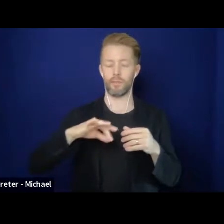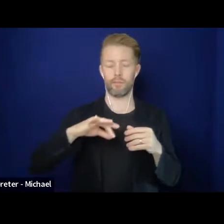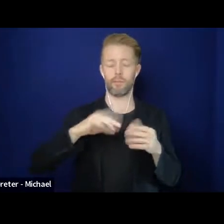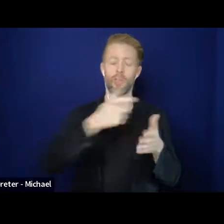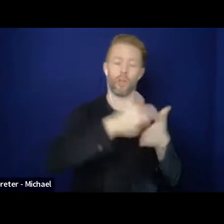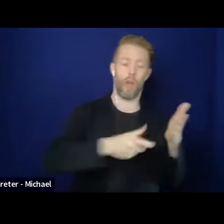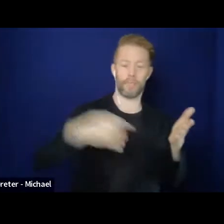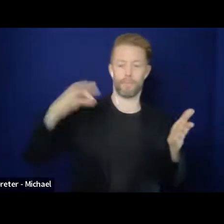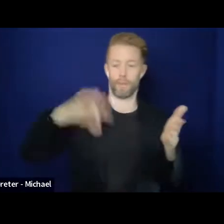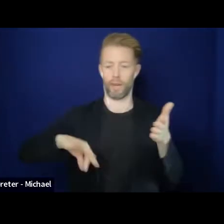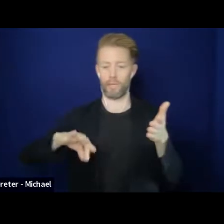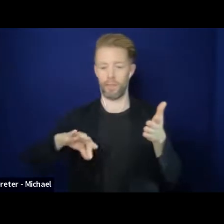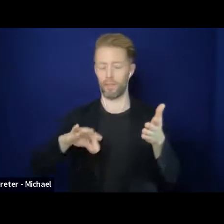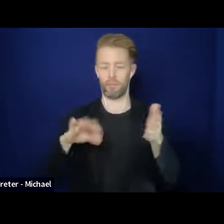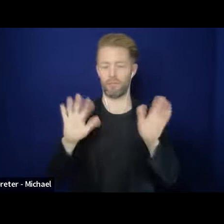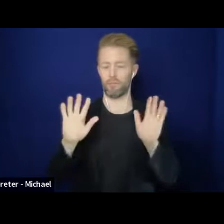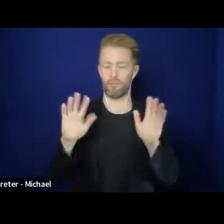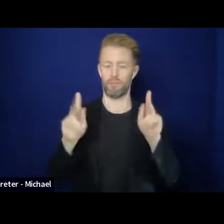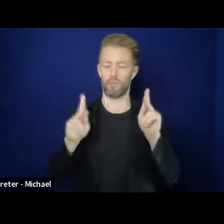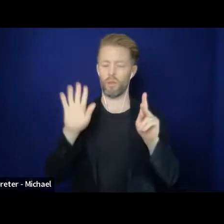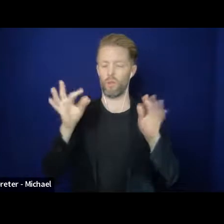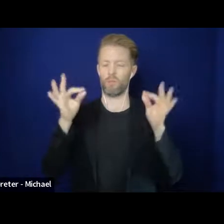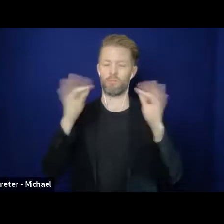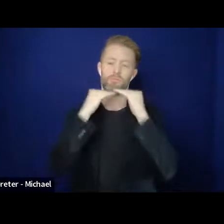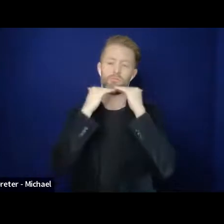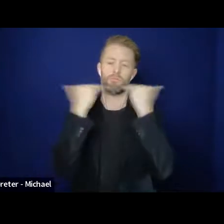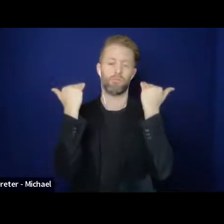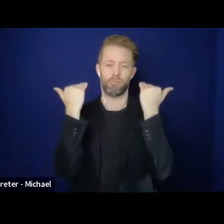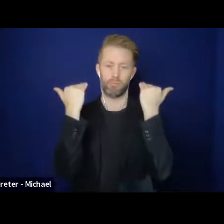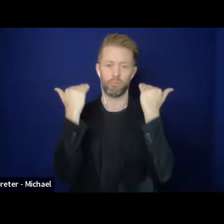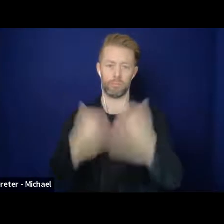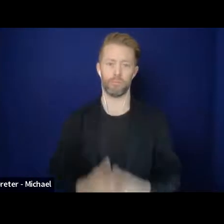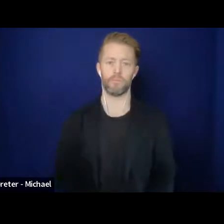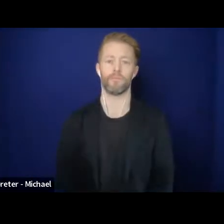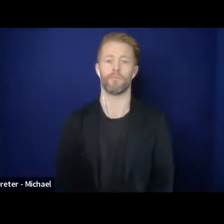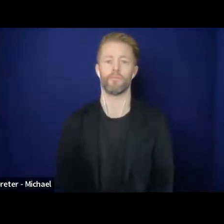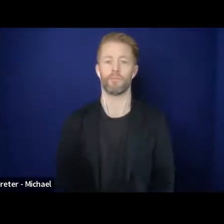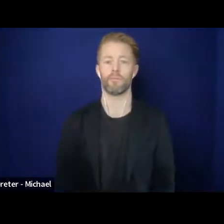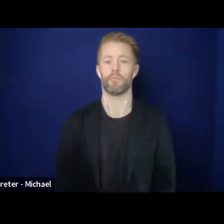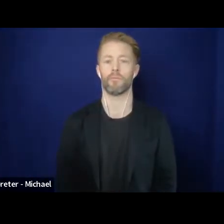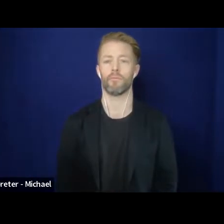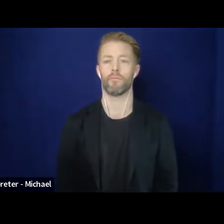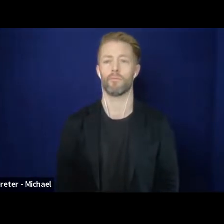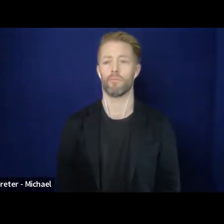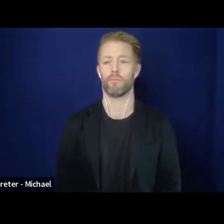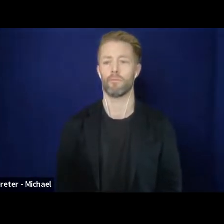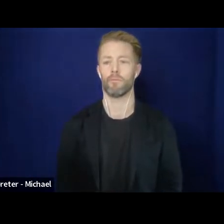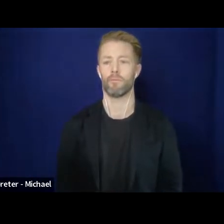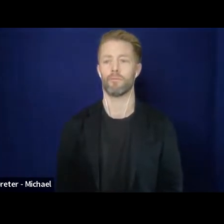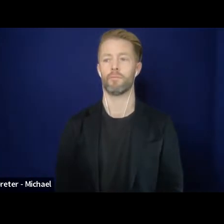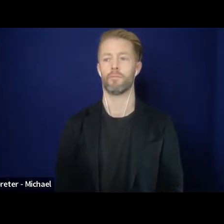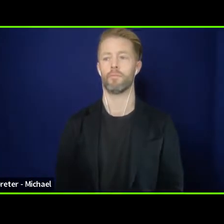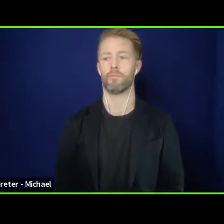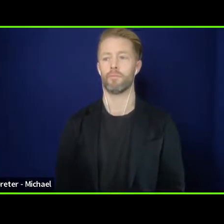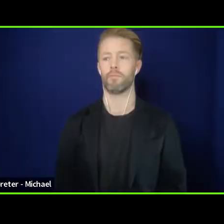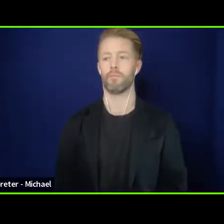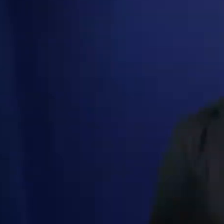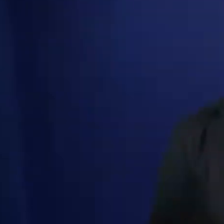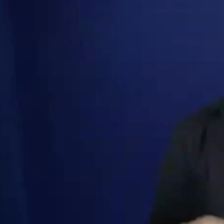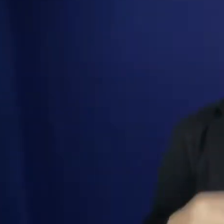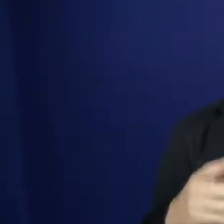that worker retaining that job. Thank you,